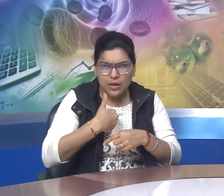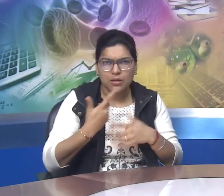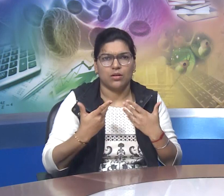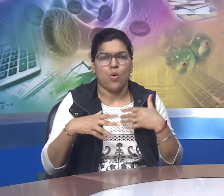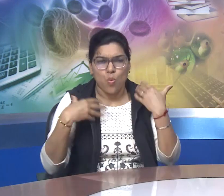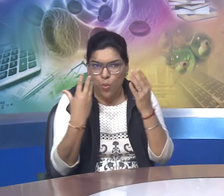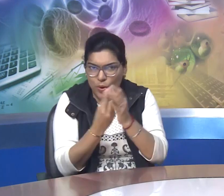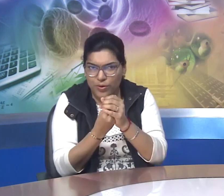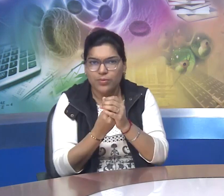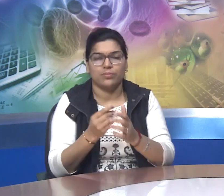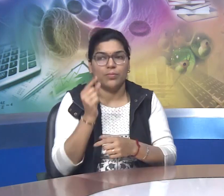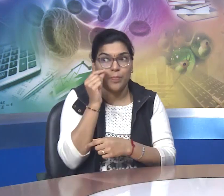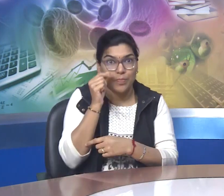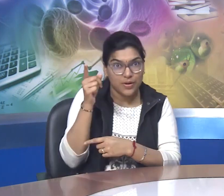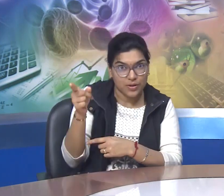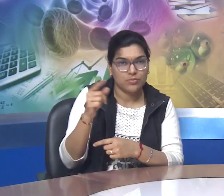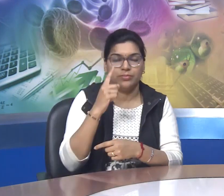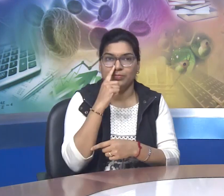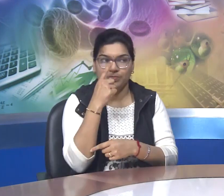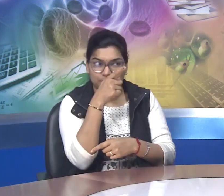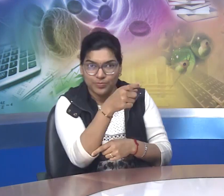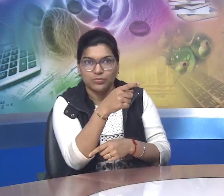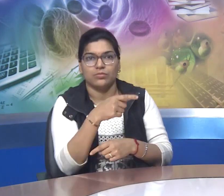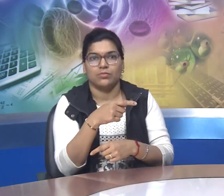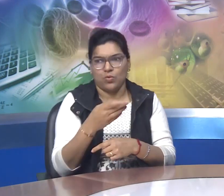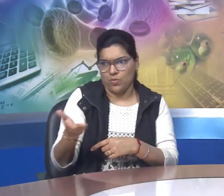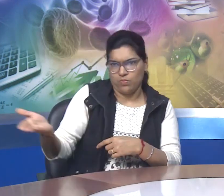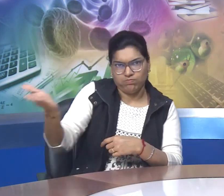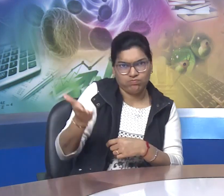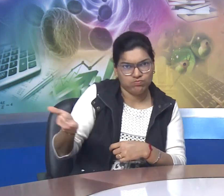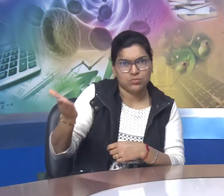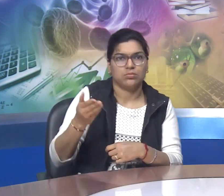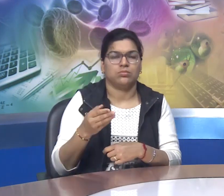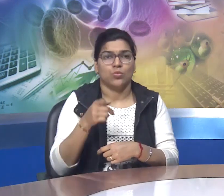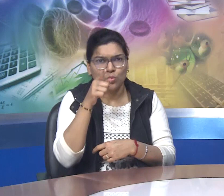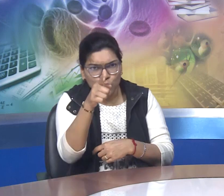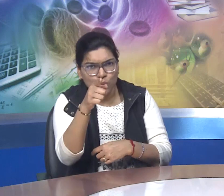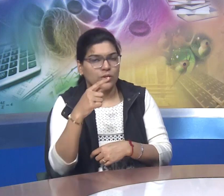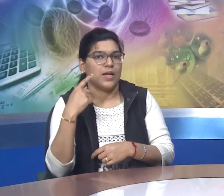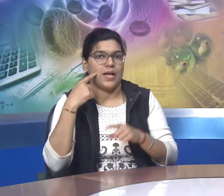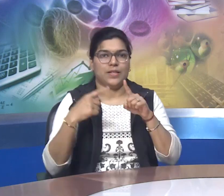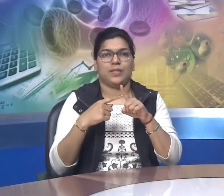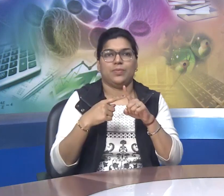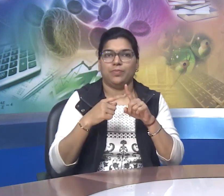such as I, we, he, she, they, you,